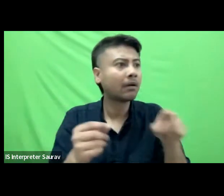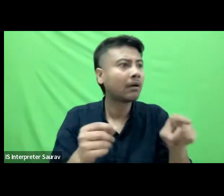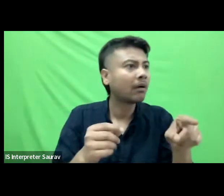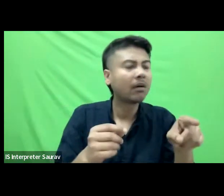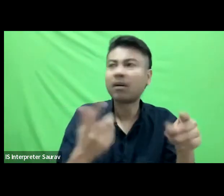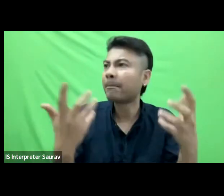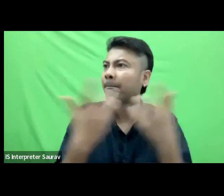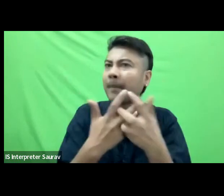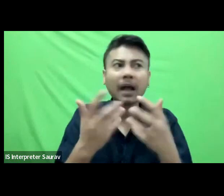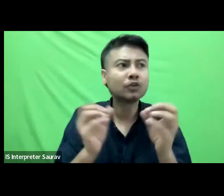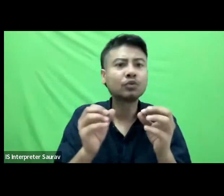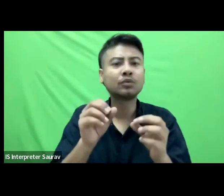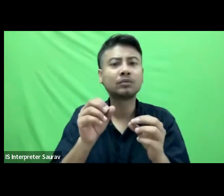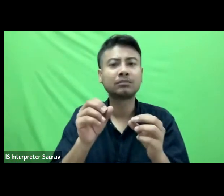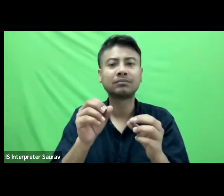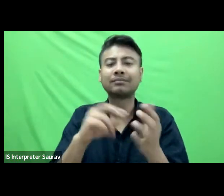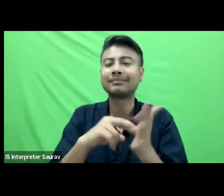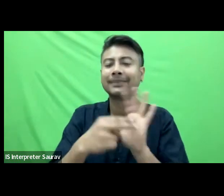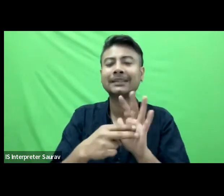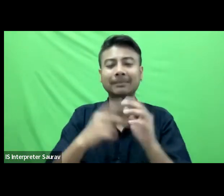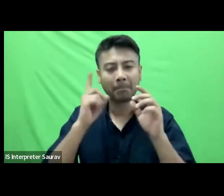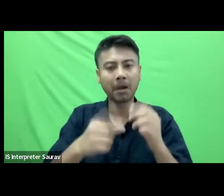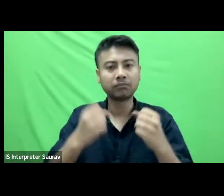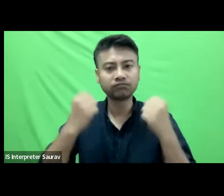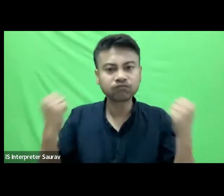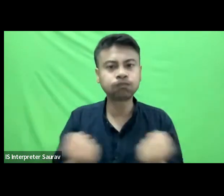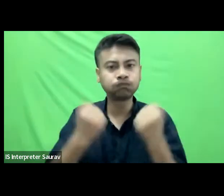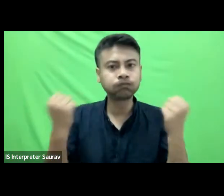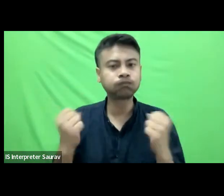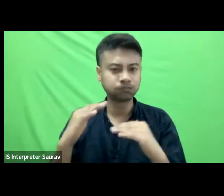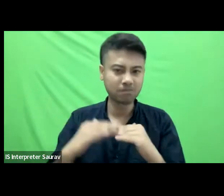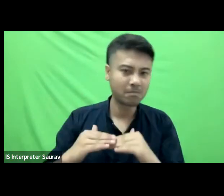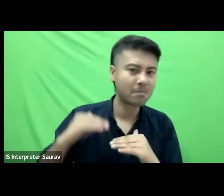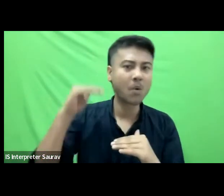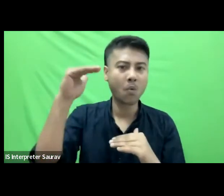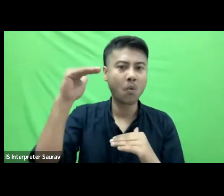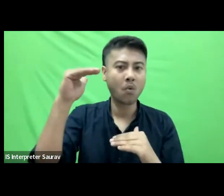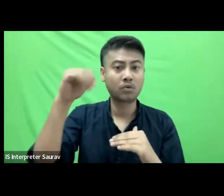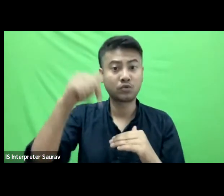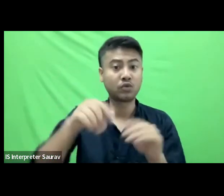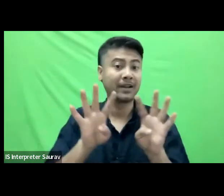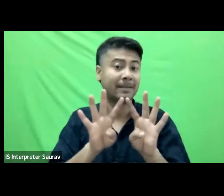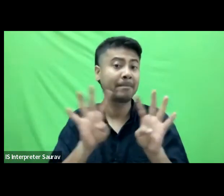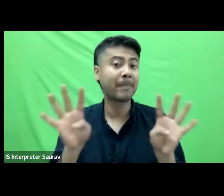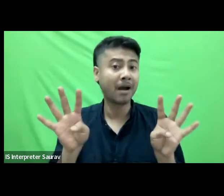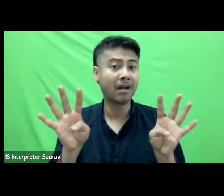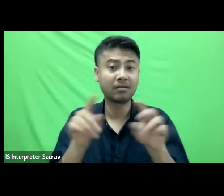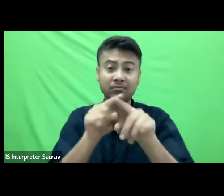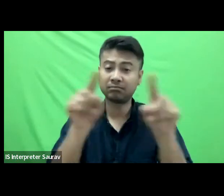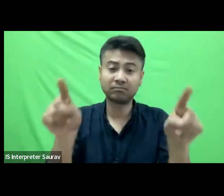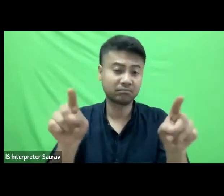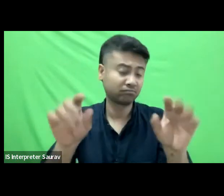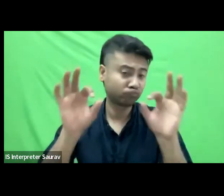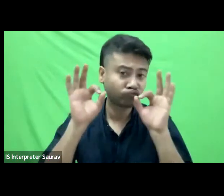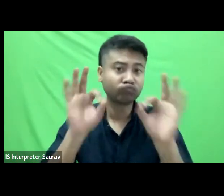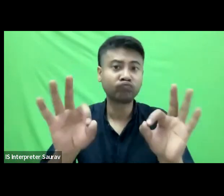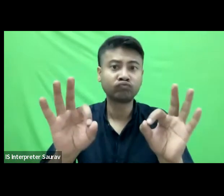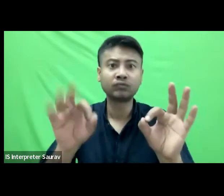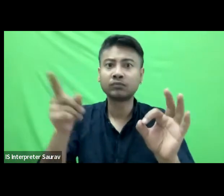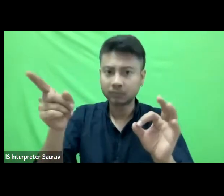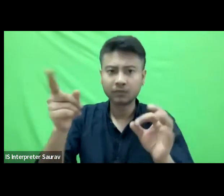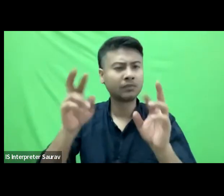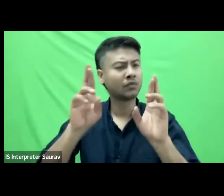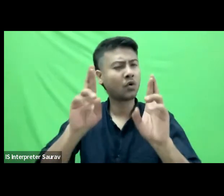of experts who will share their thoughts on some of the key issues and solutions that can help create more